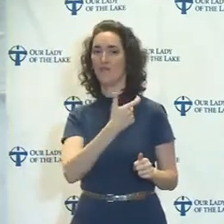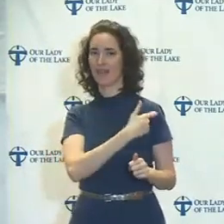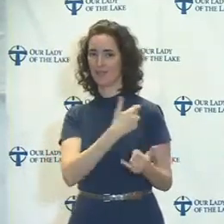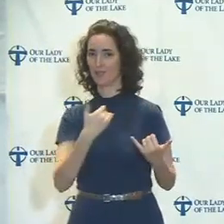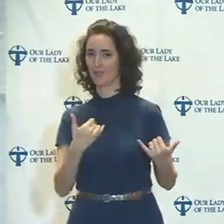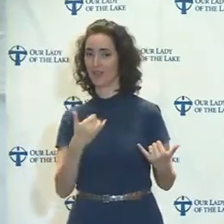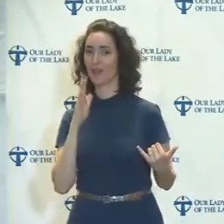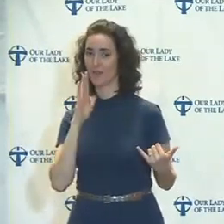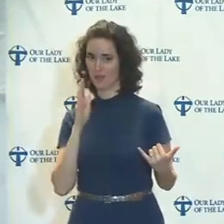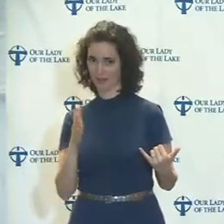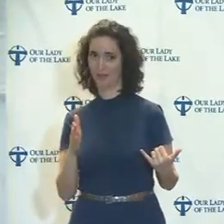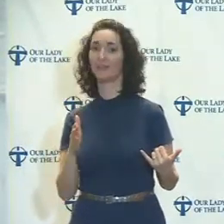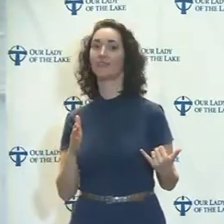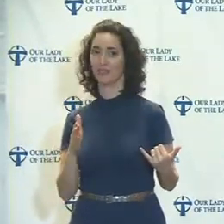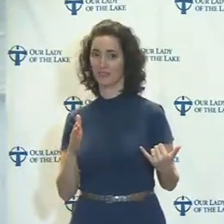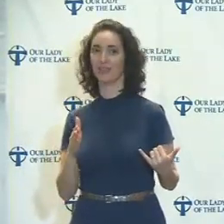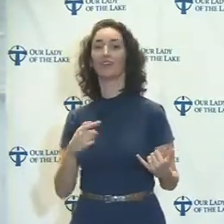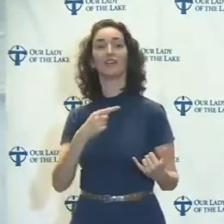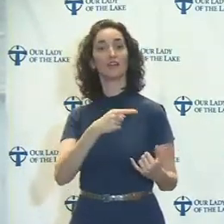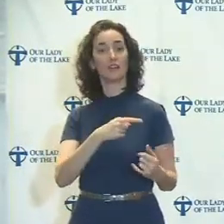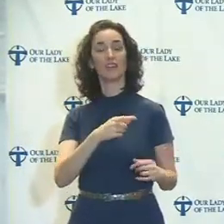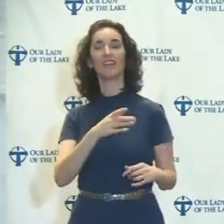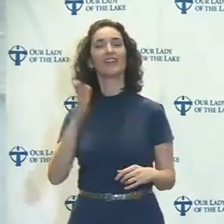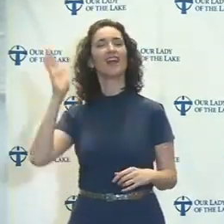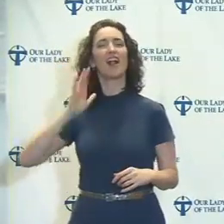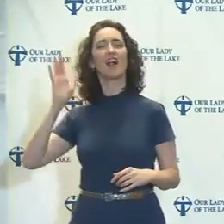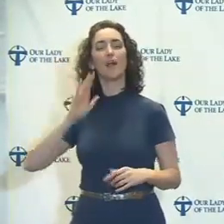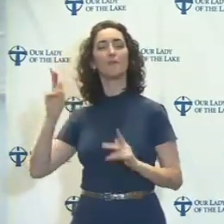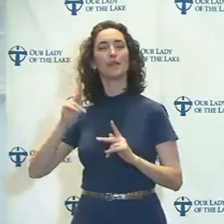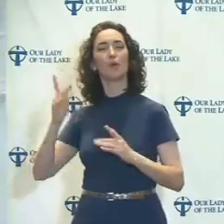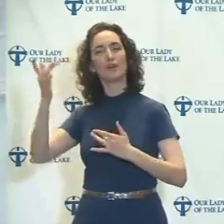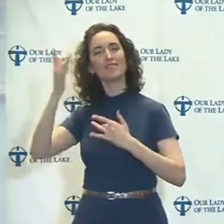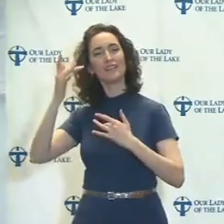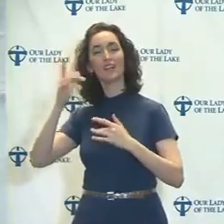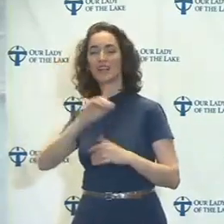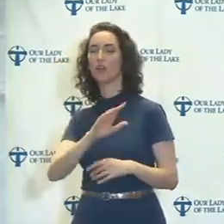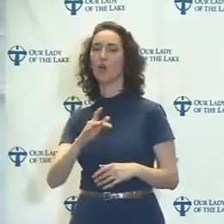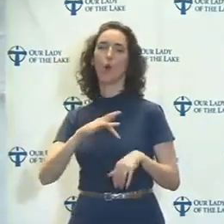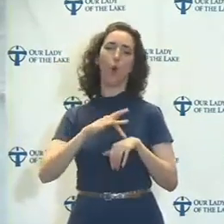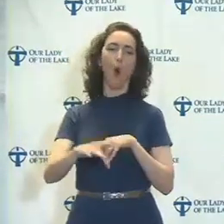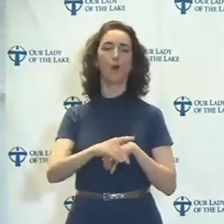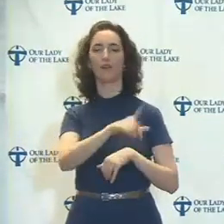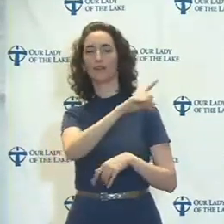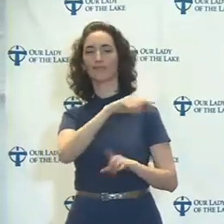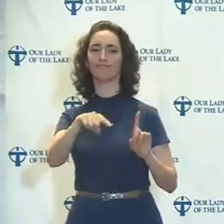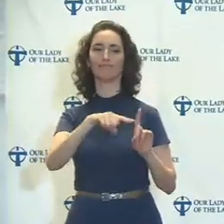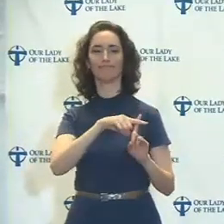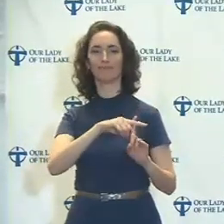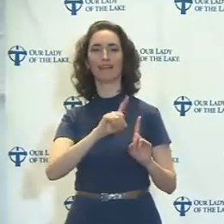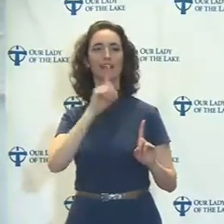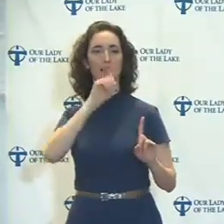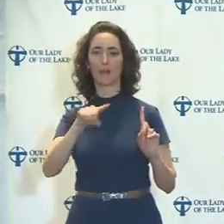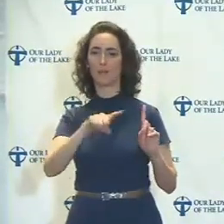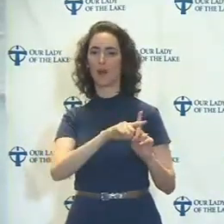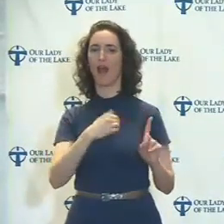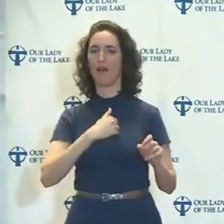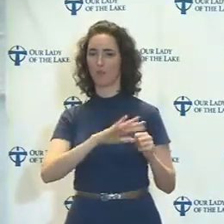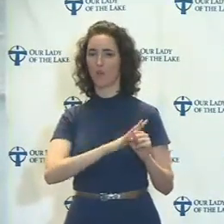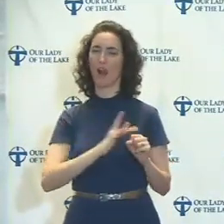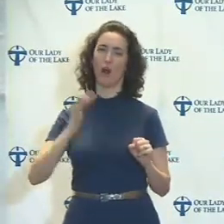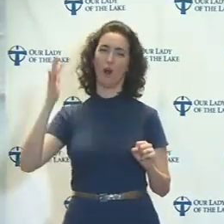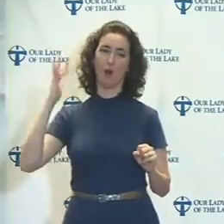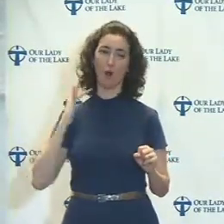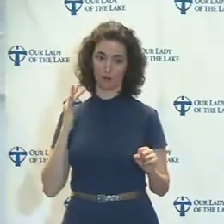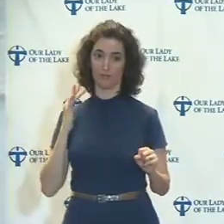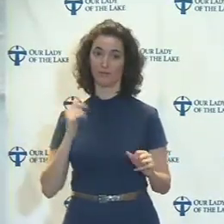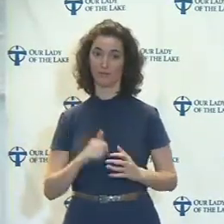dose. And he was one of the very first people in the state to be positive for COVID-19.